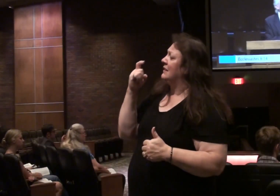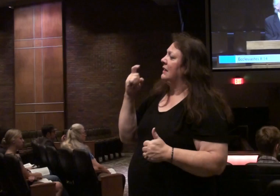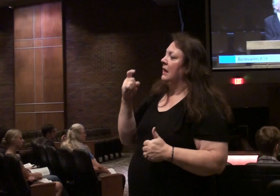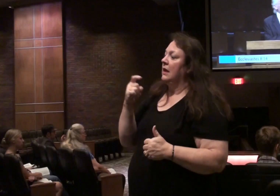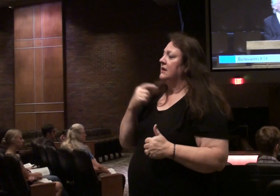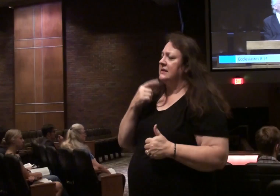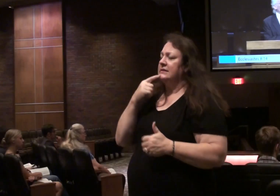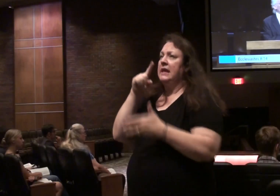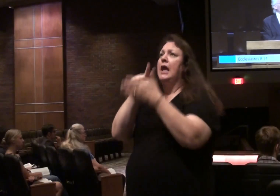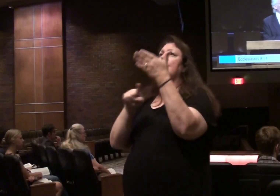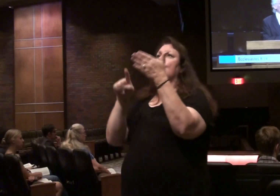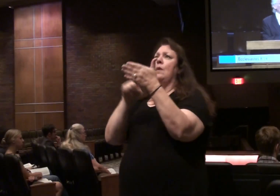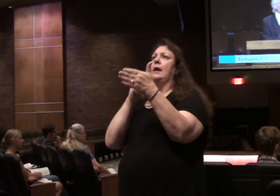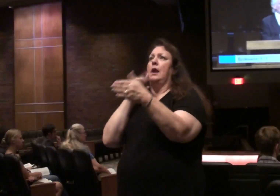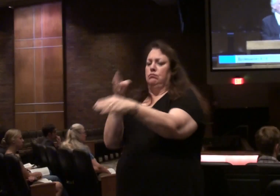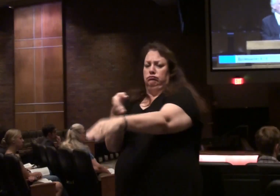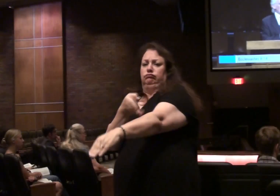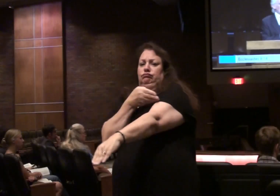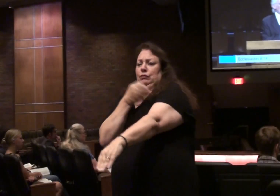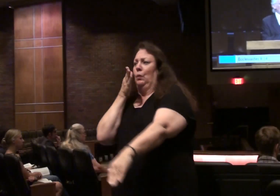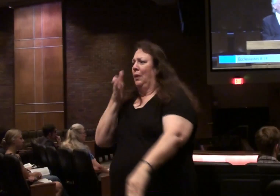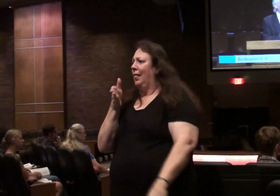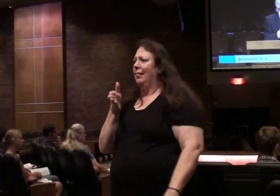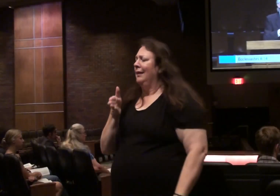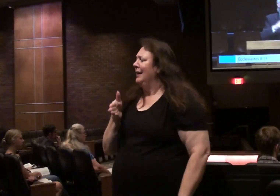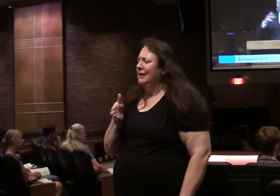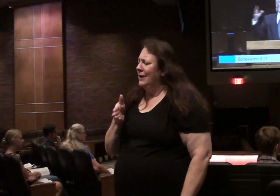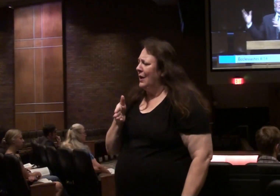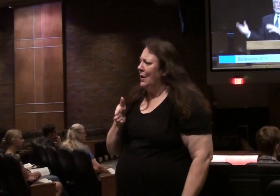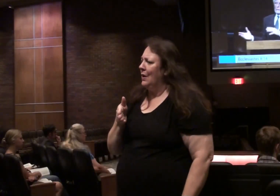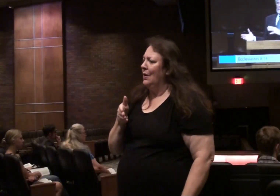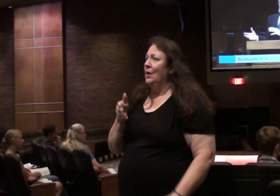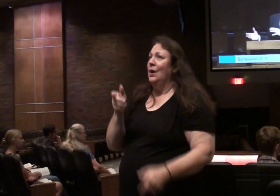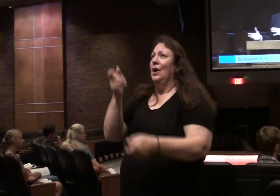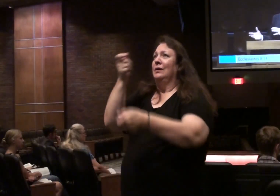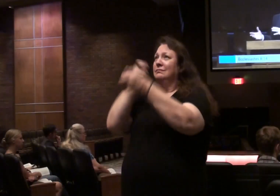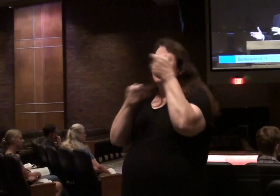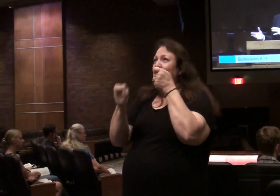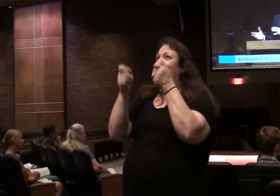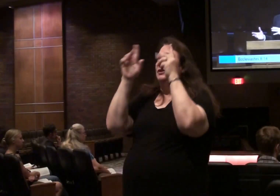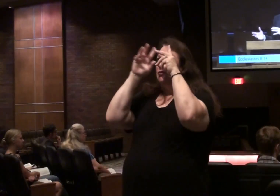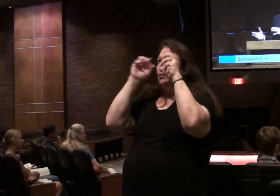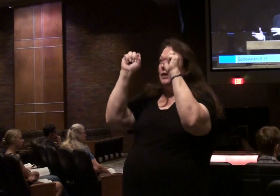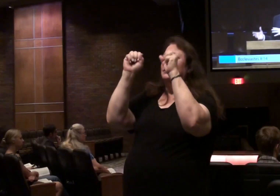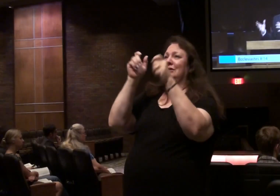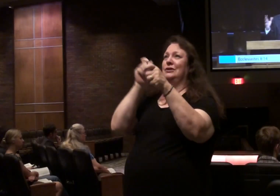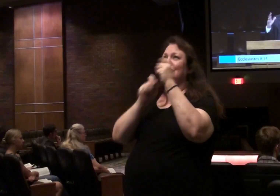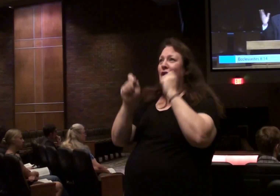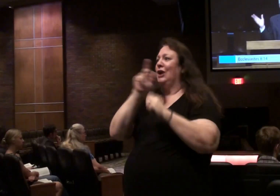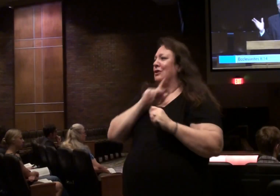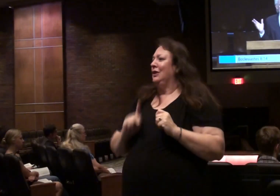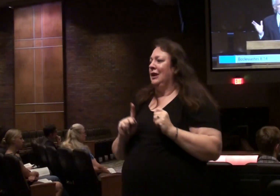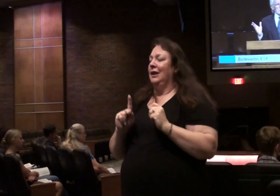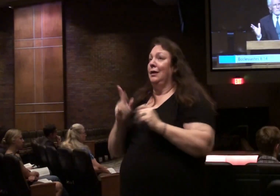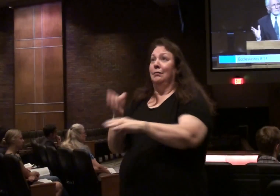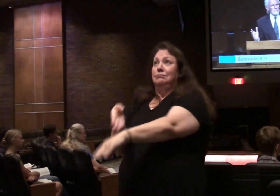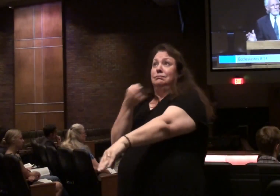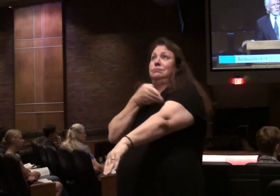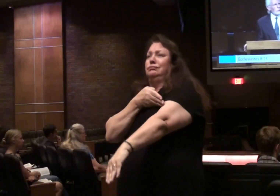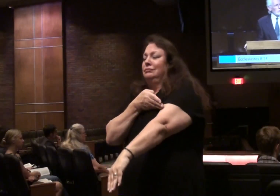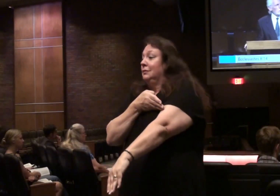we'll correct it and it will get better. When we change rulers, it will be better. When